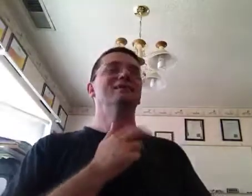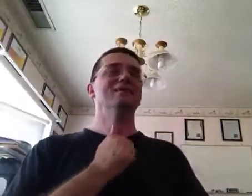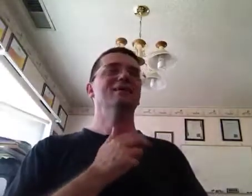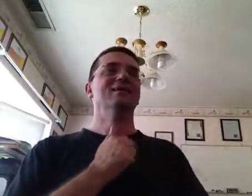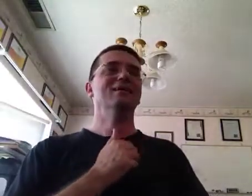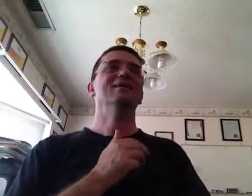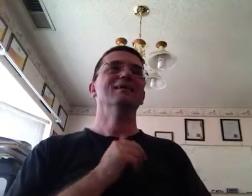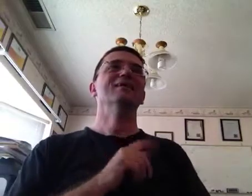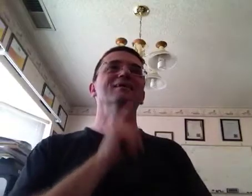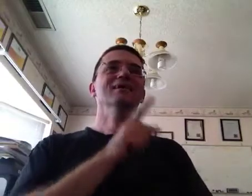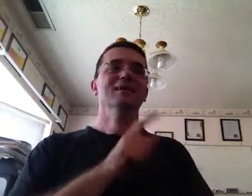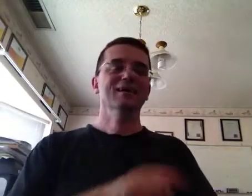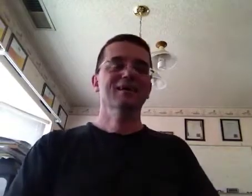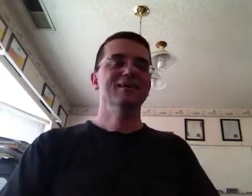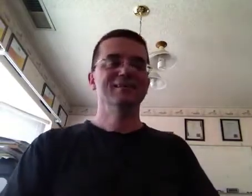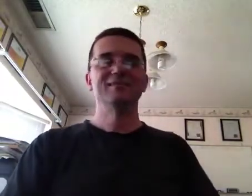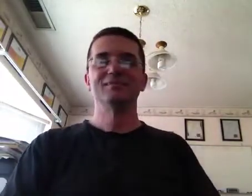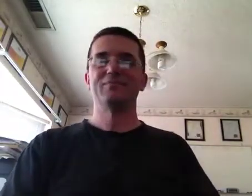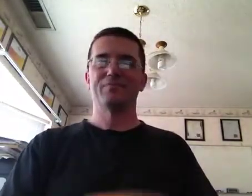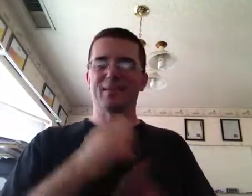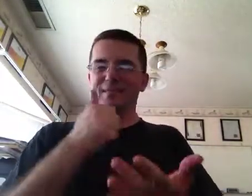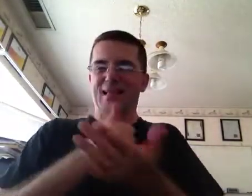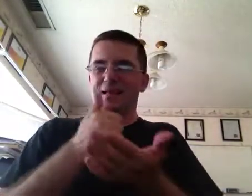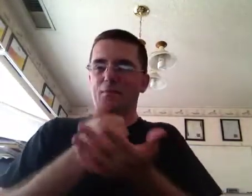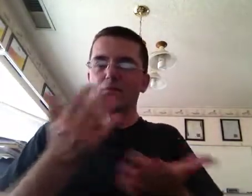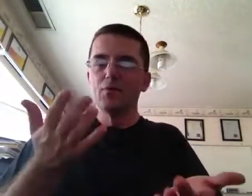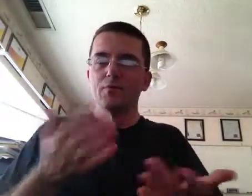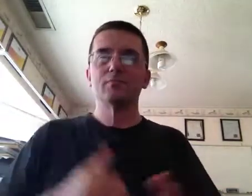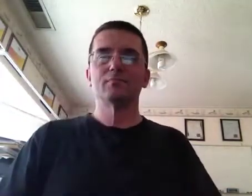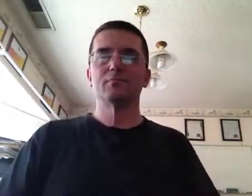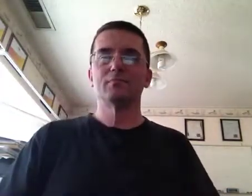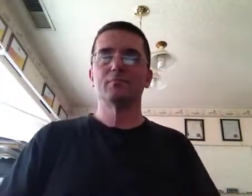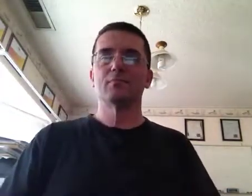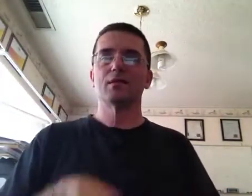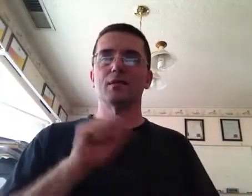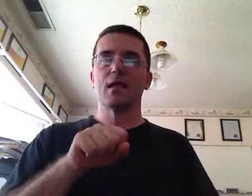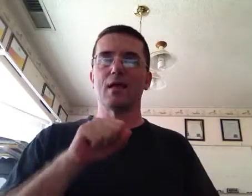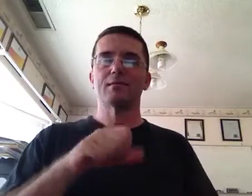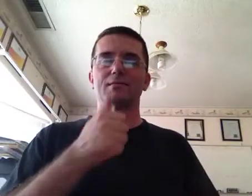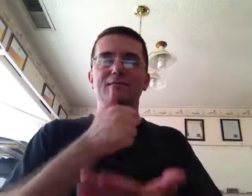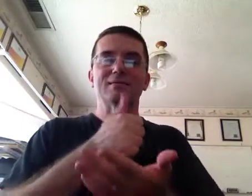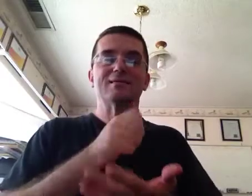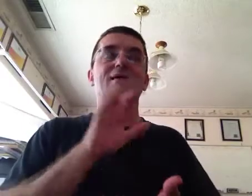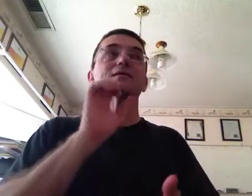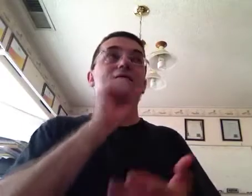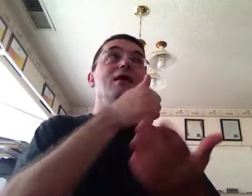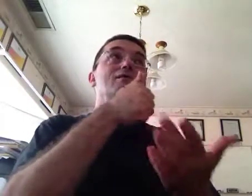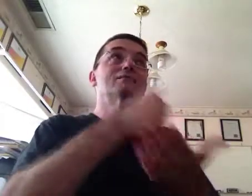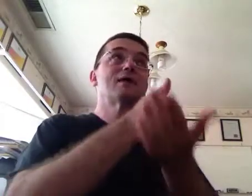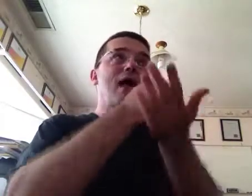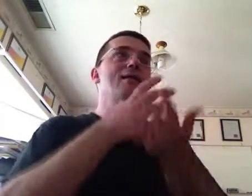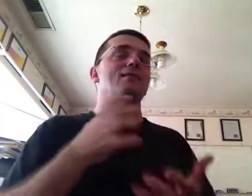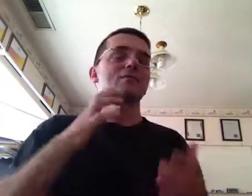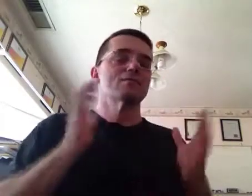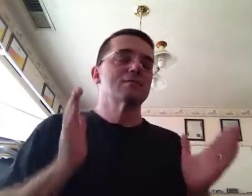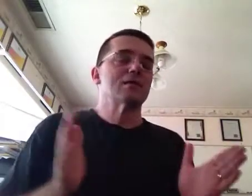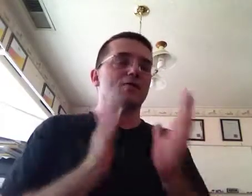Yeah. So, I don't know. Does that help you at all? You know, it does. I think a lot of it just, I need the courage to be able to. My dad's a very